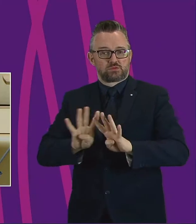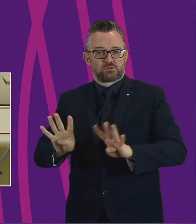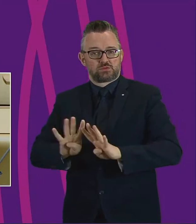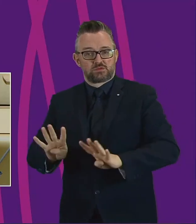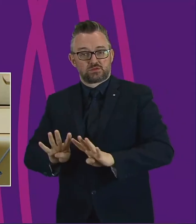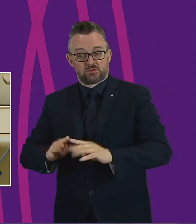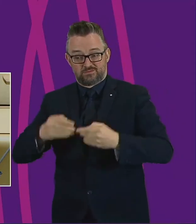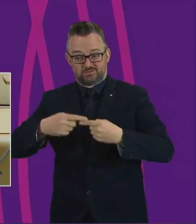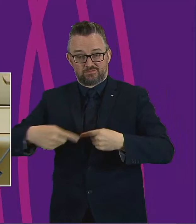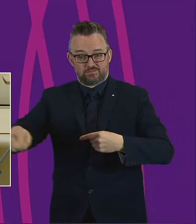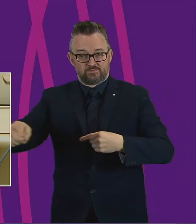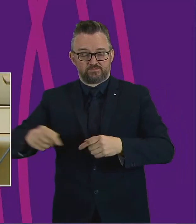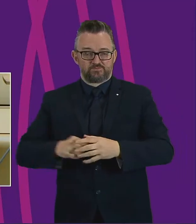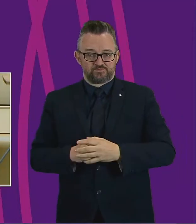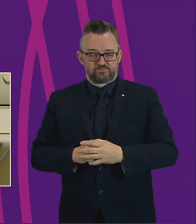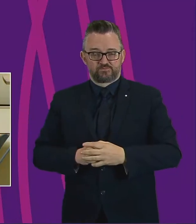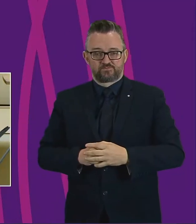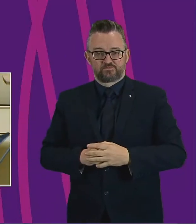in the coming weeks.